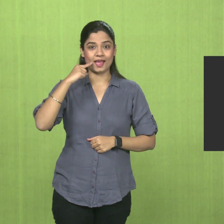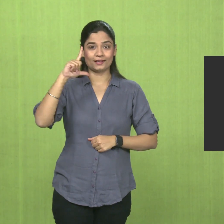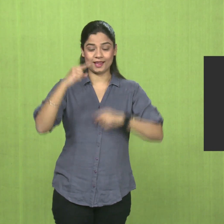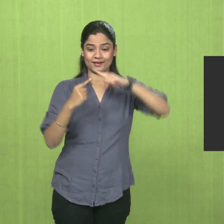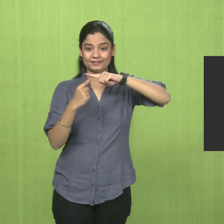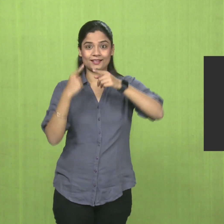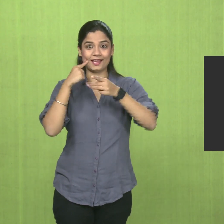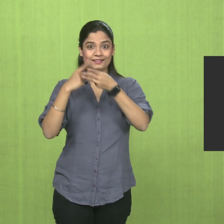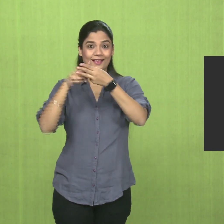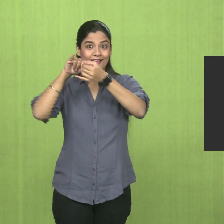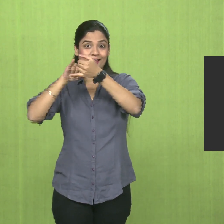facilities.